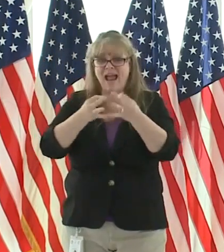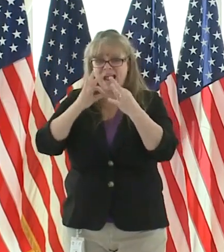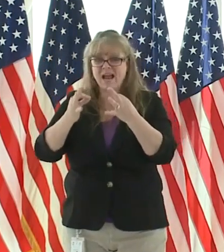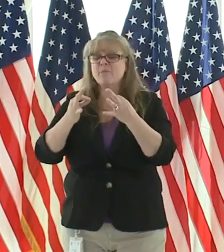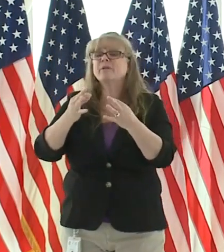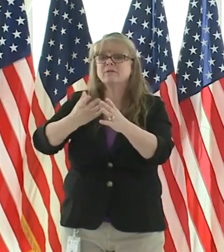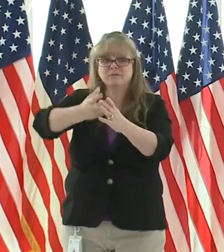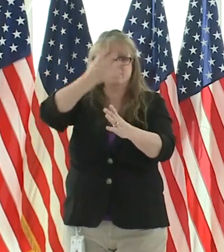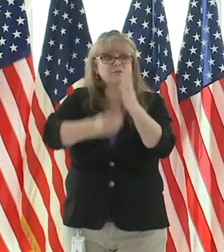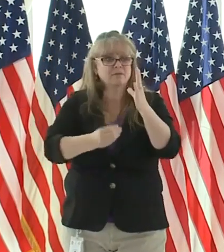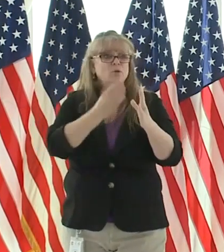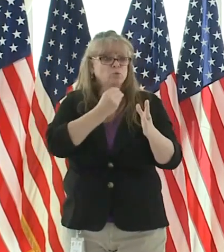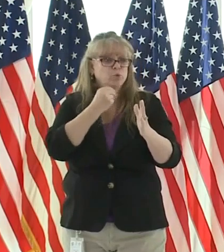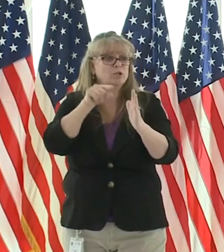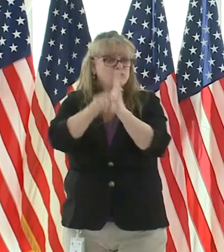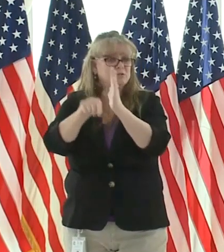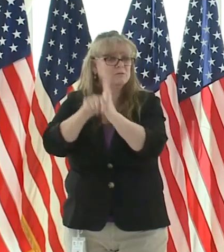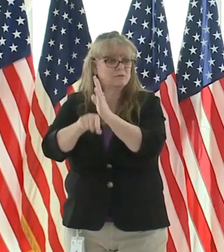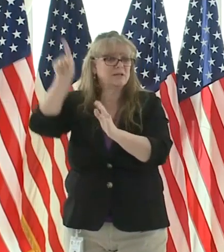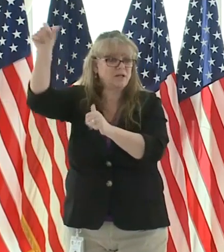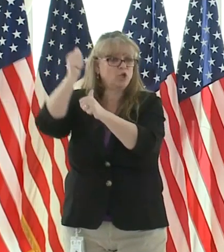Nazism.